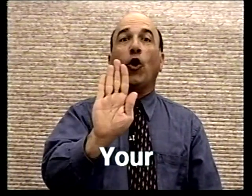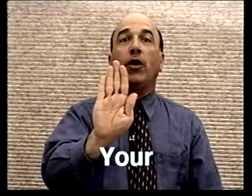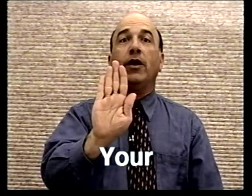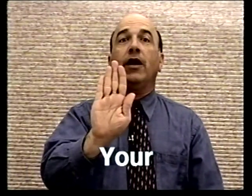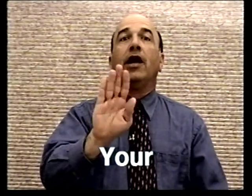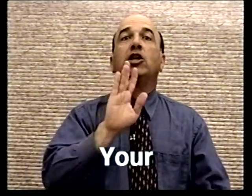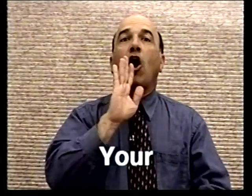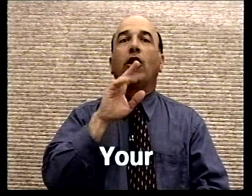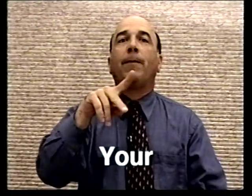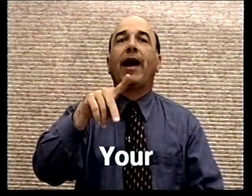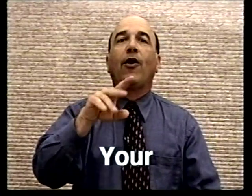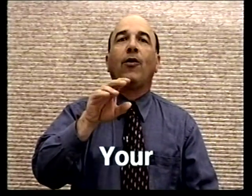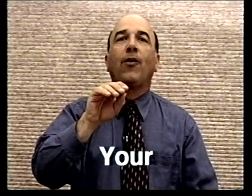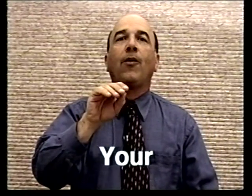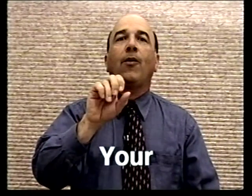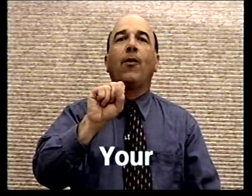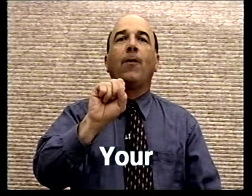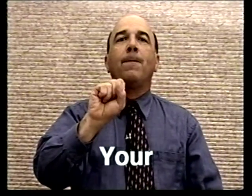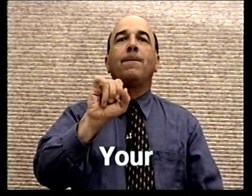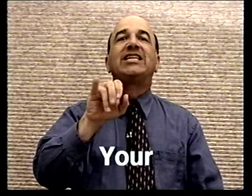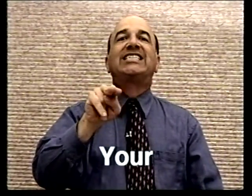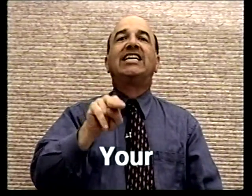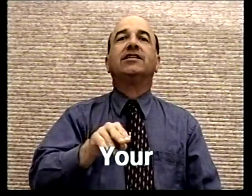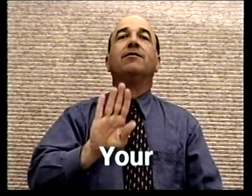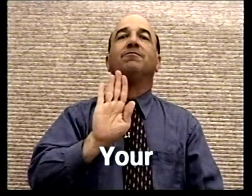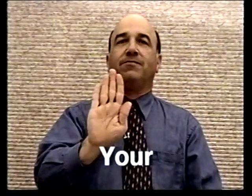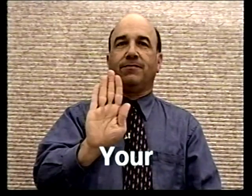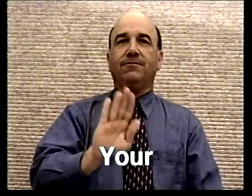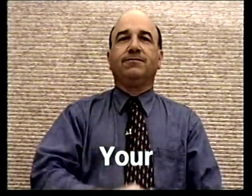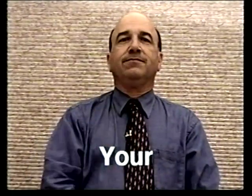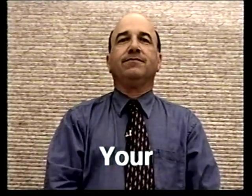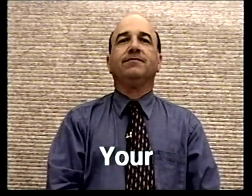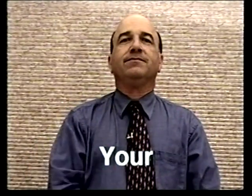your talk about possession.